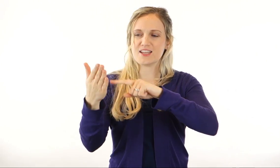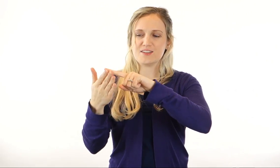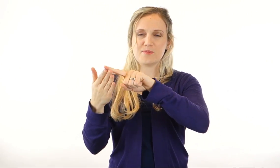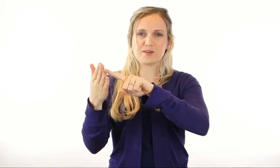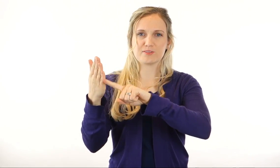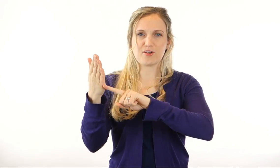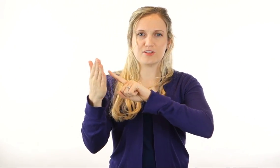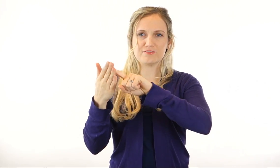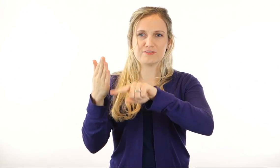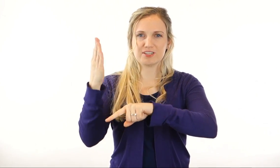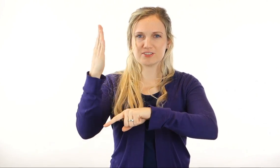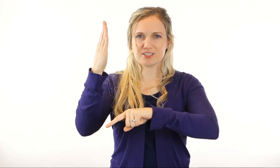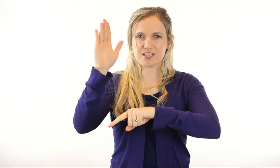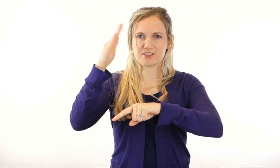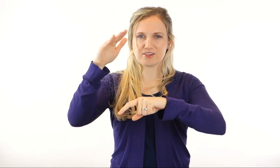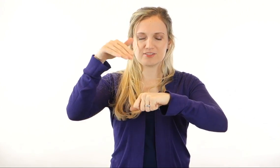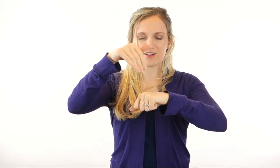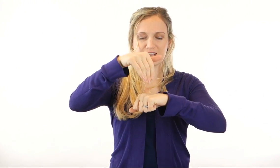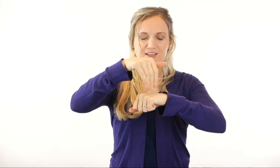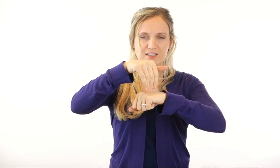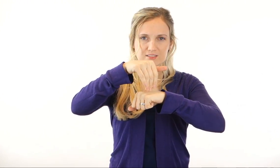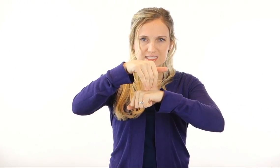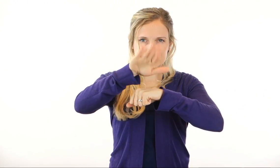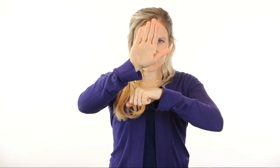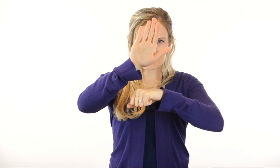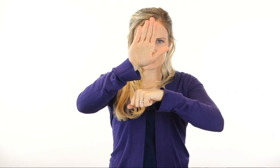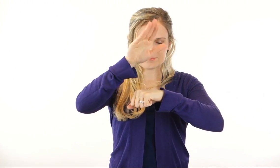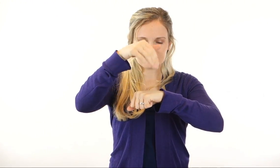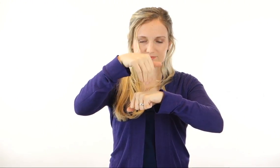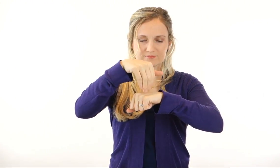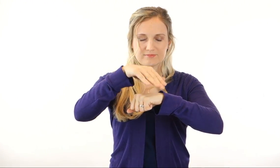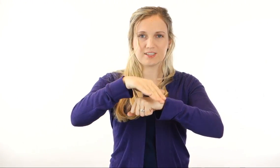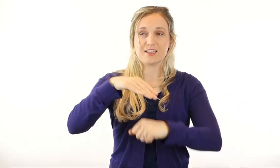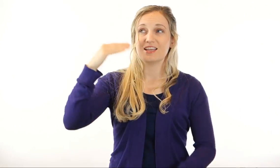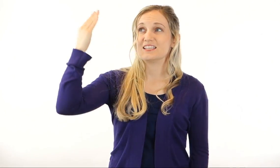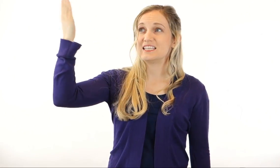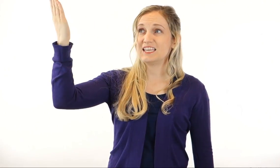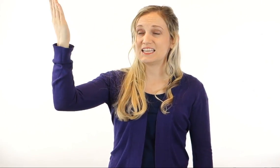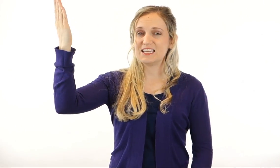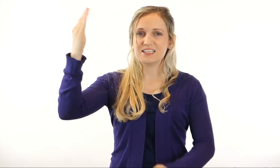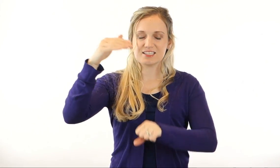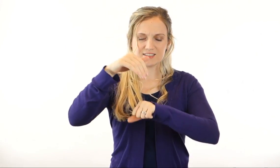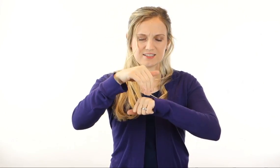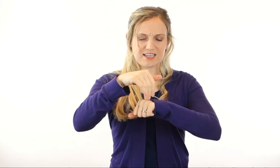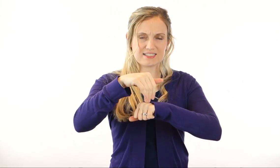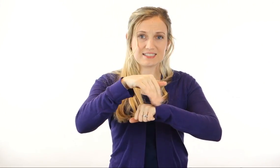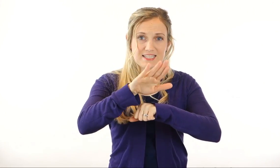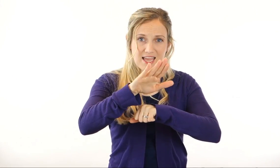the bug with all of your fingers together on your right hand, send. And he has